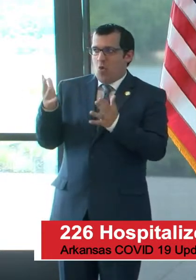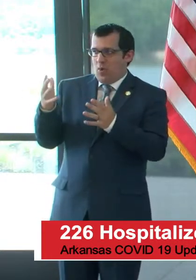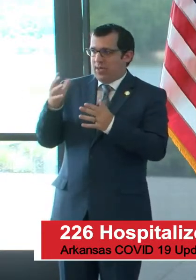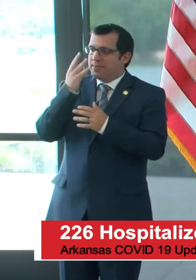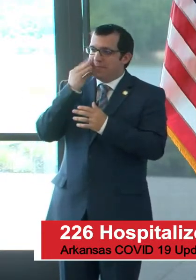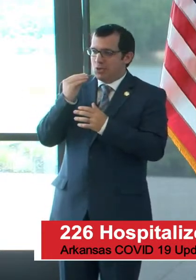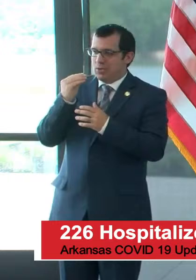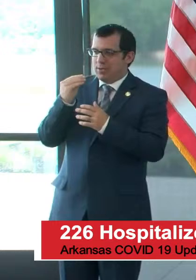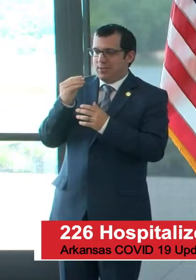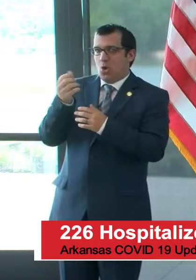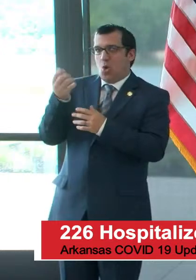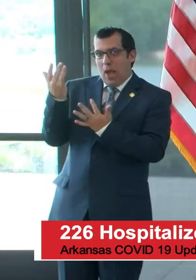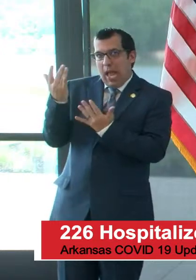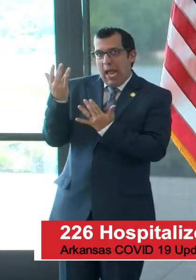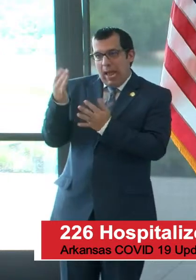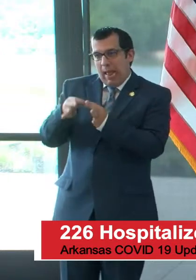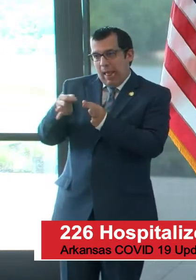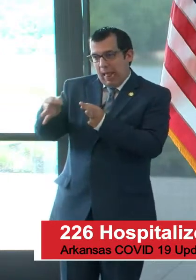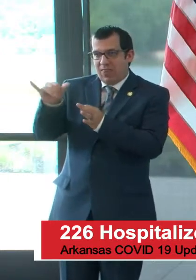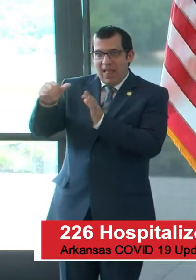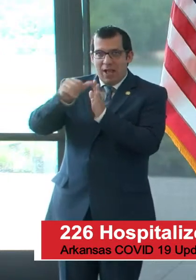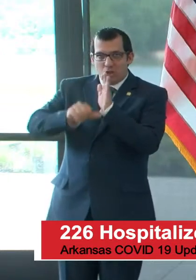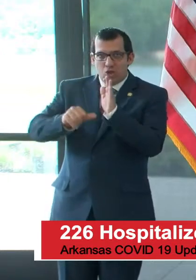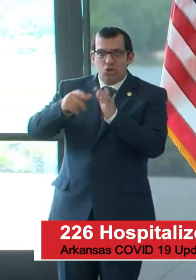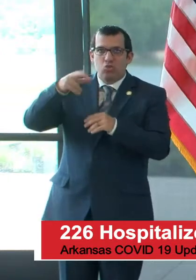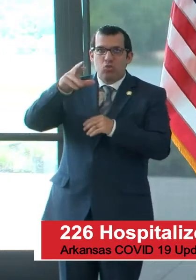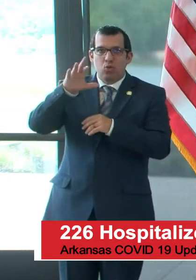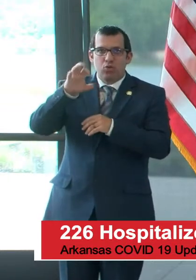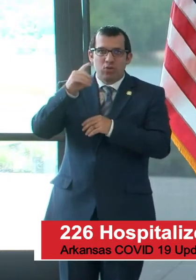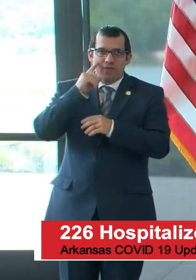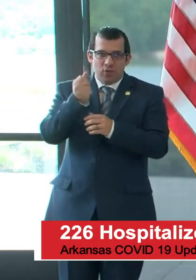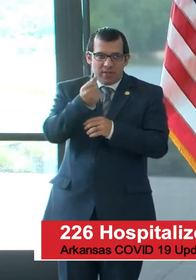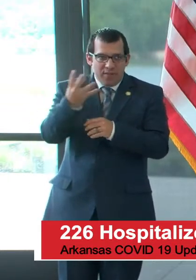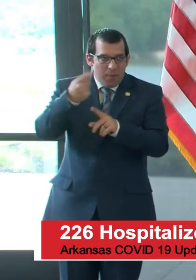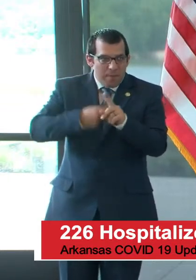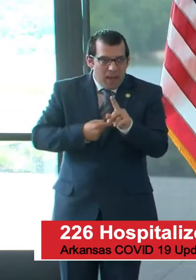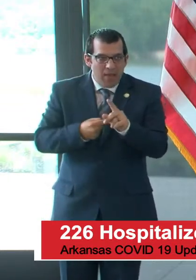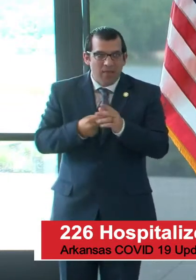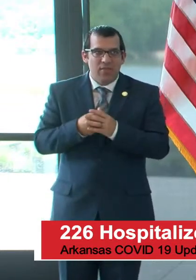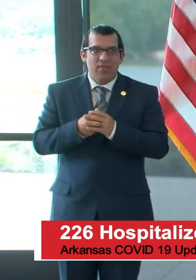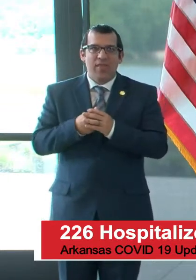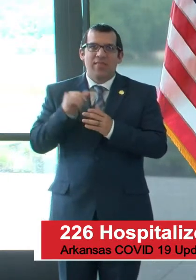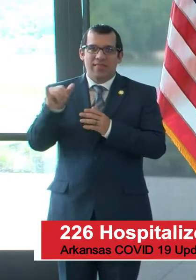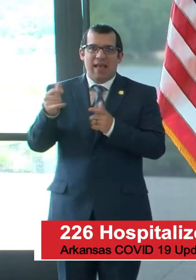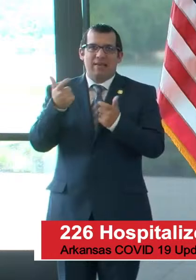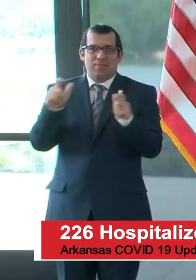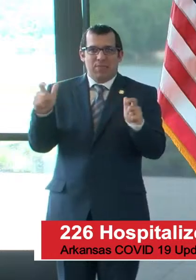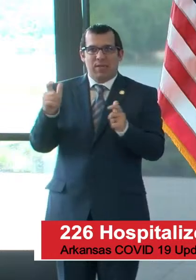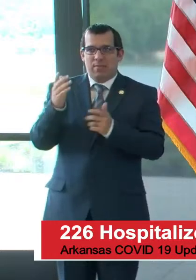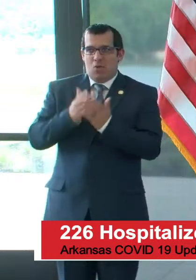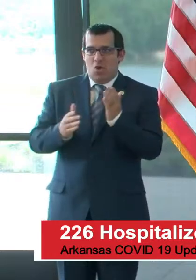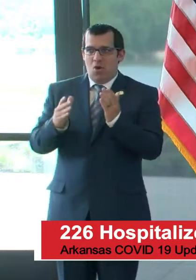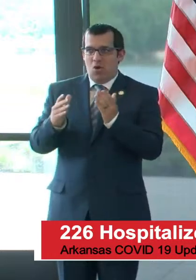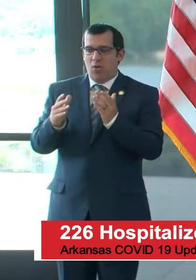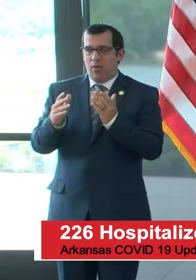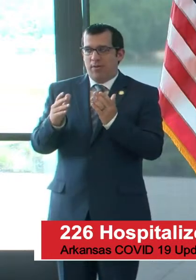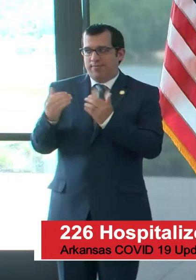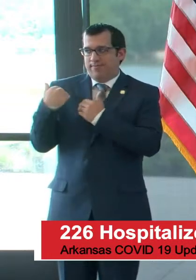elective surgeries and procedures for months, and it's also a big part of the